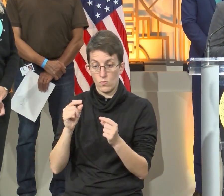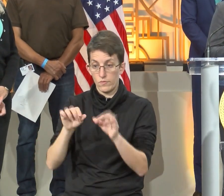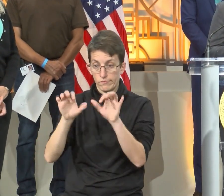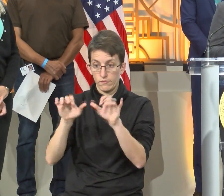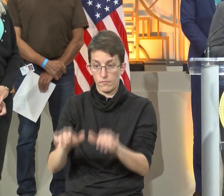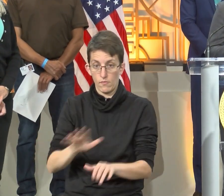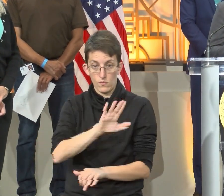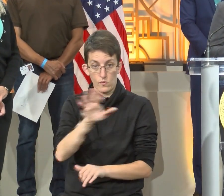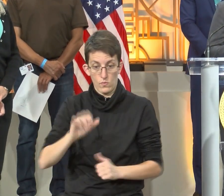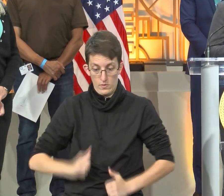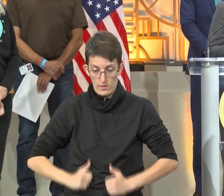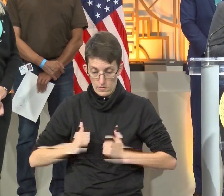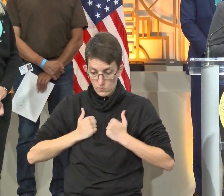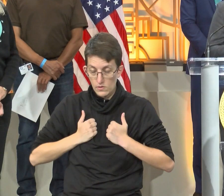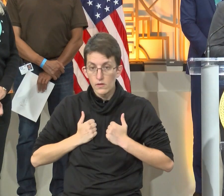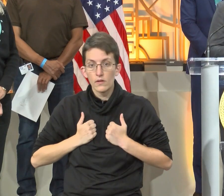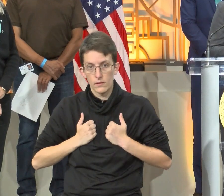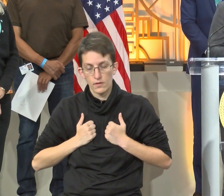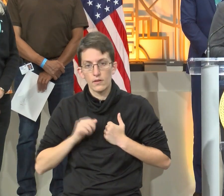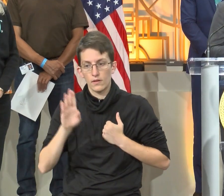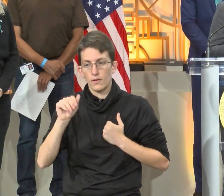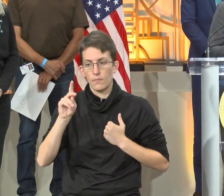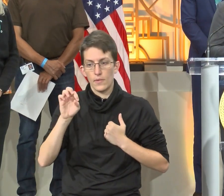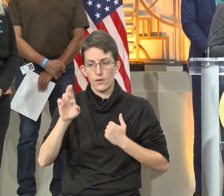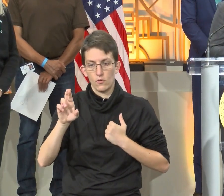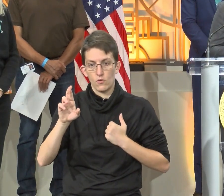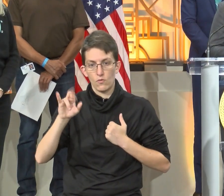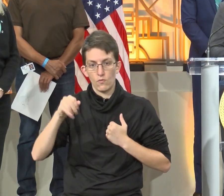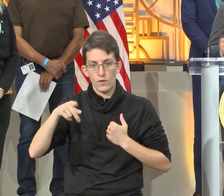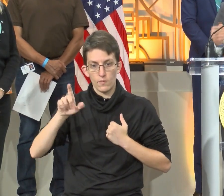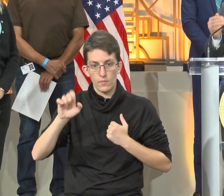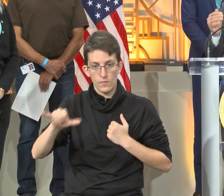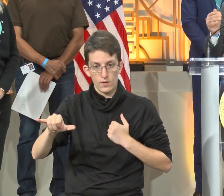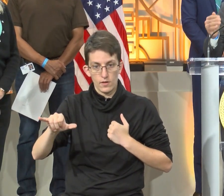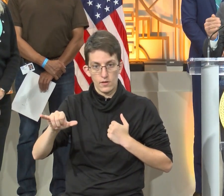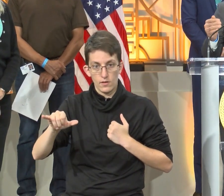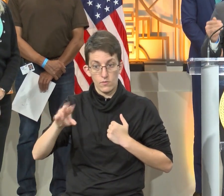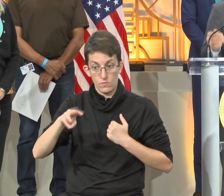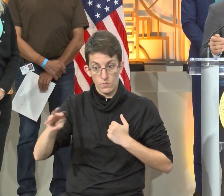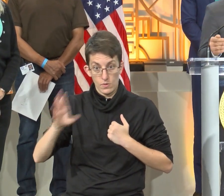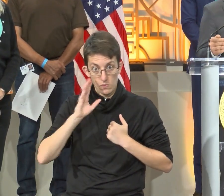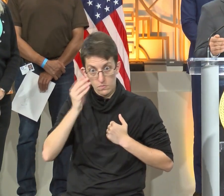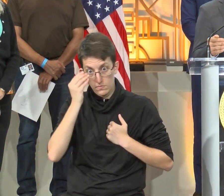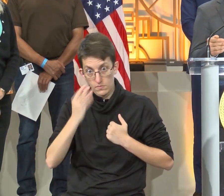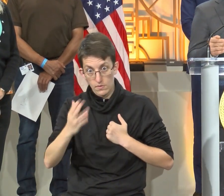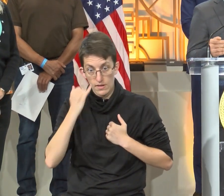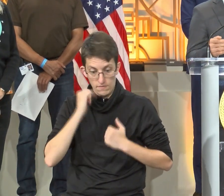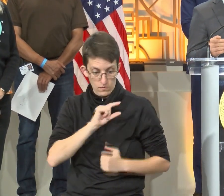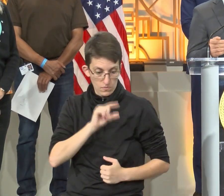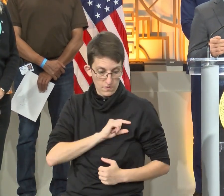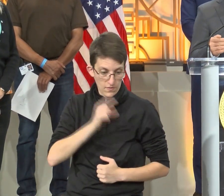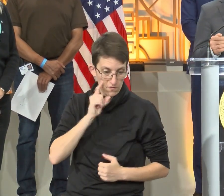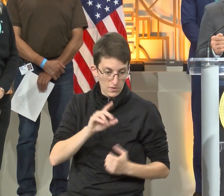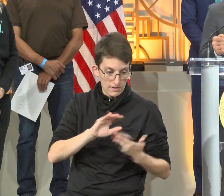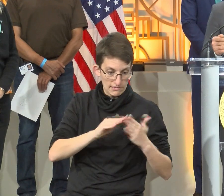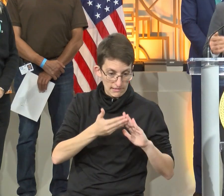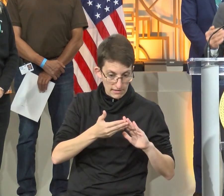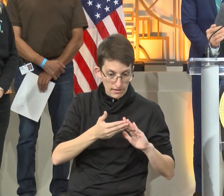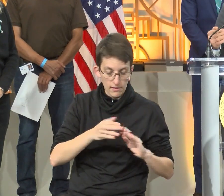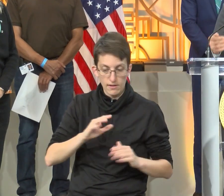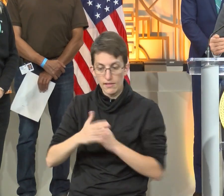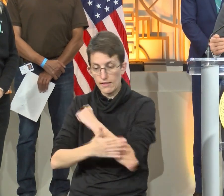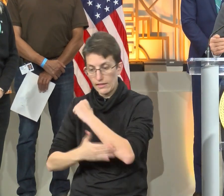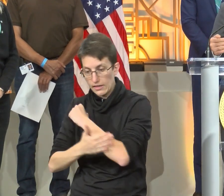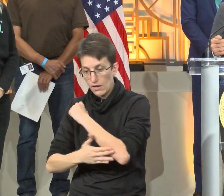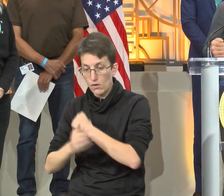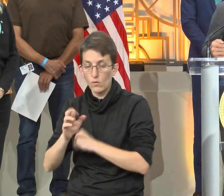in, and you will, the BakerRipley site will let you know whether you qualify for the city program, the county rental program,